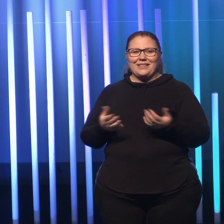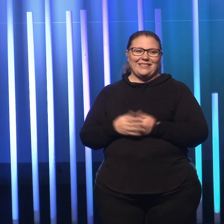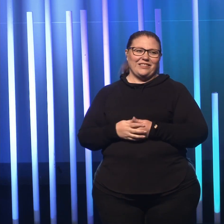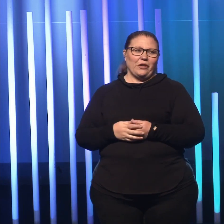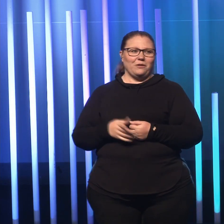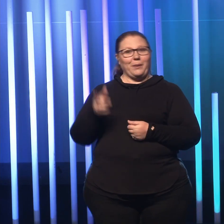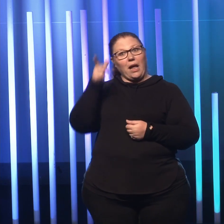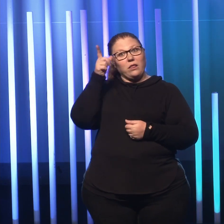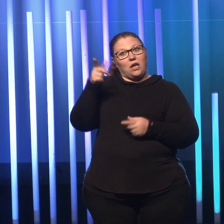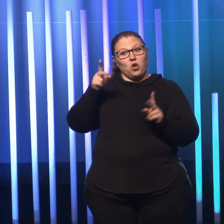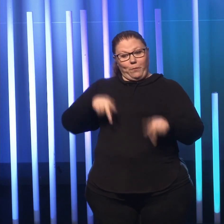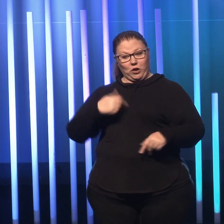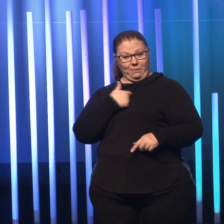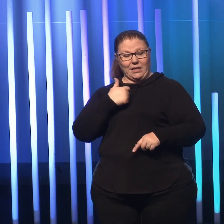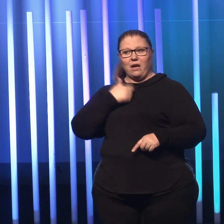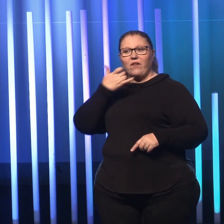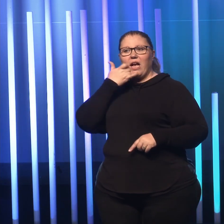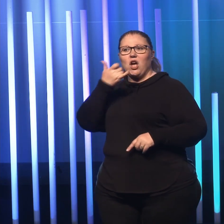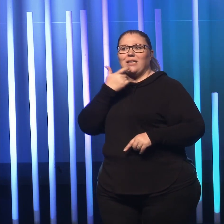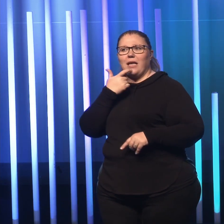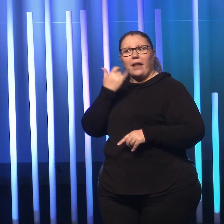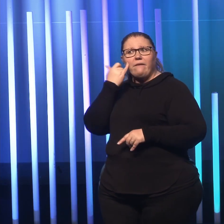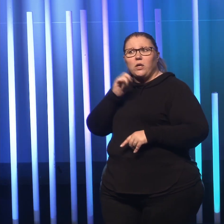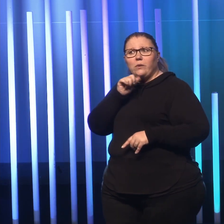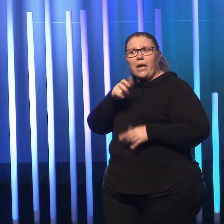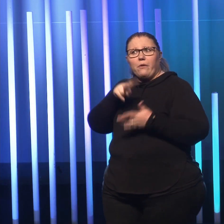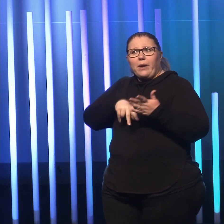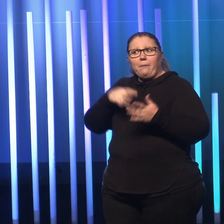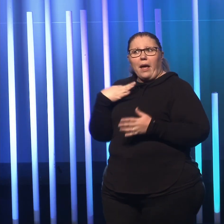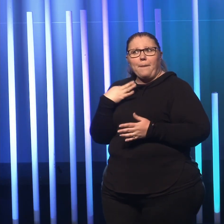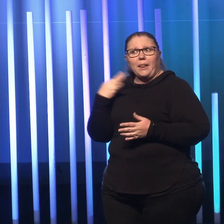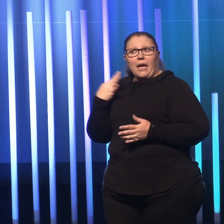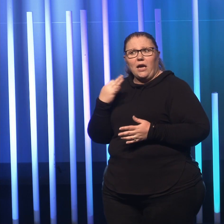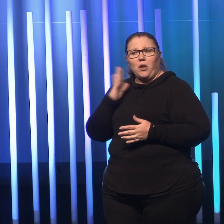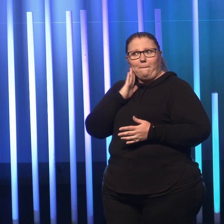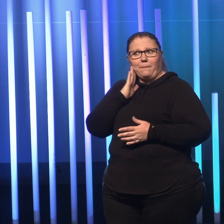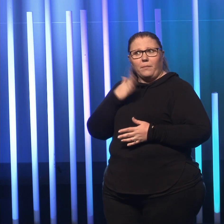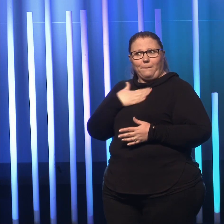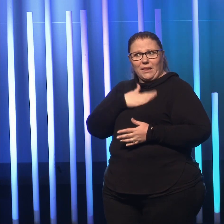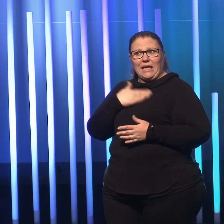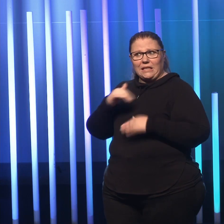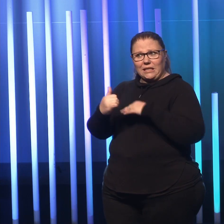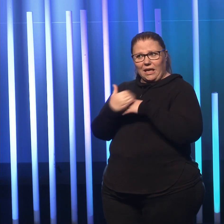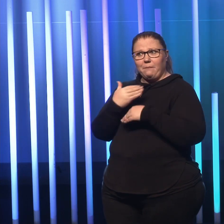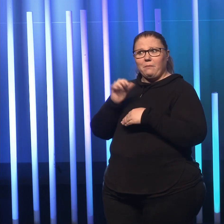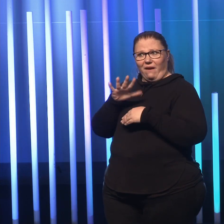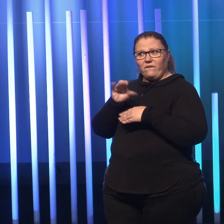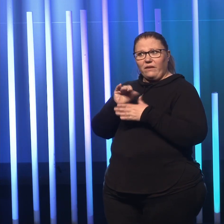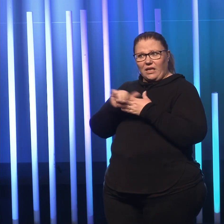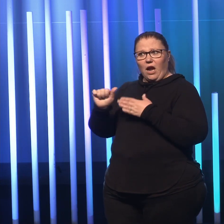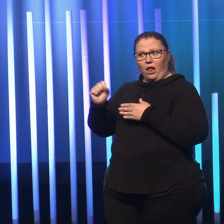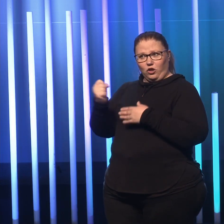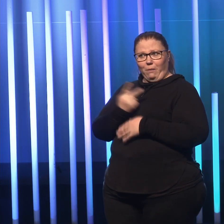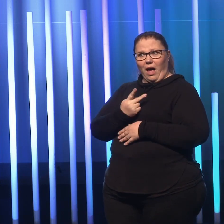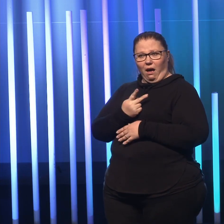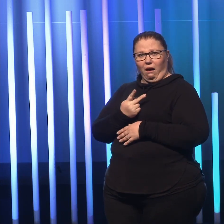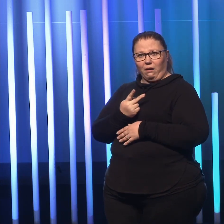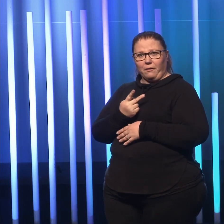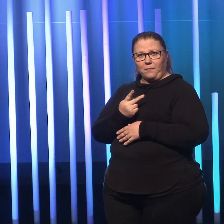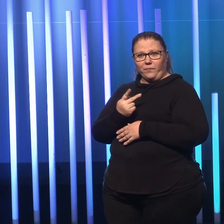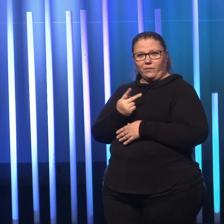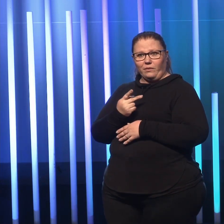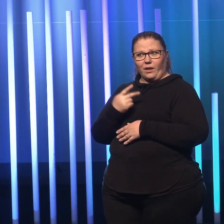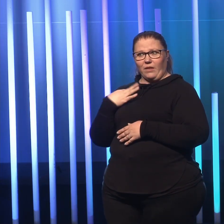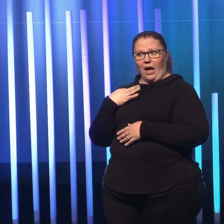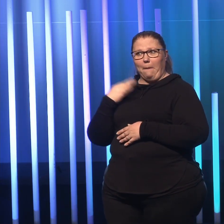of a logical person, I called and said, well, if you didn't look at my application, would you please send me my $50 back in an